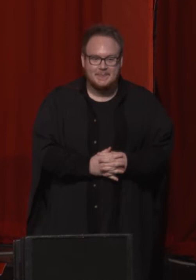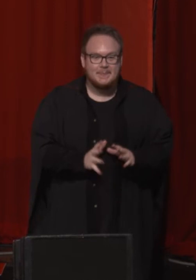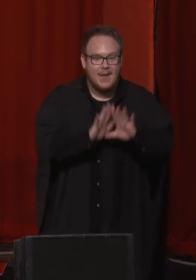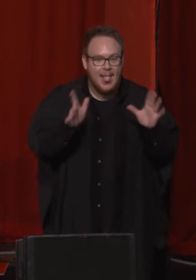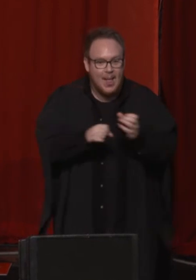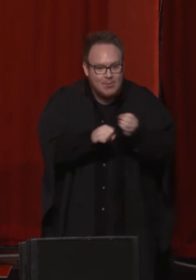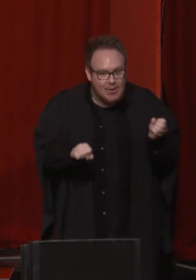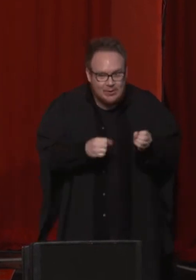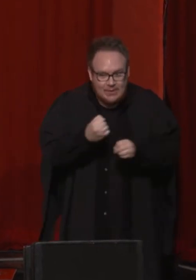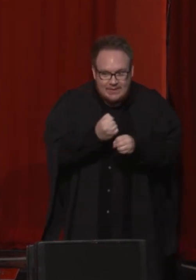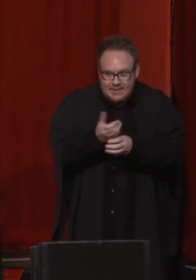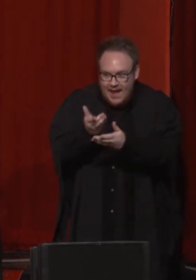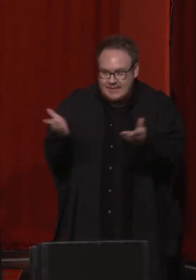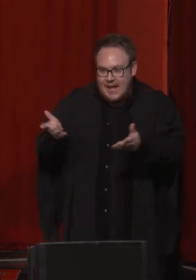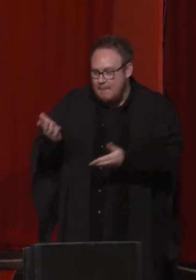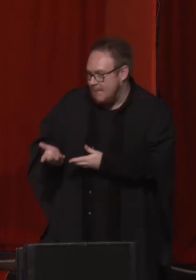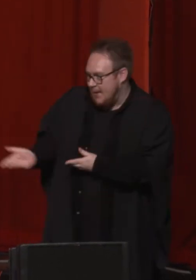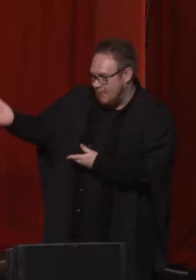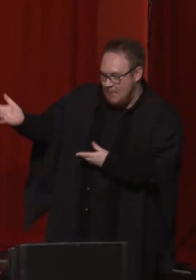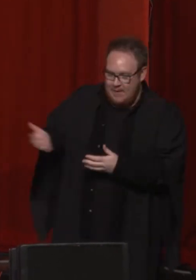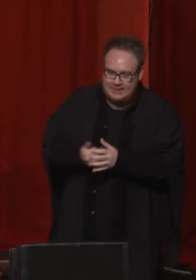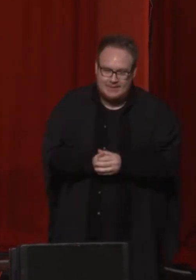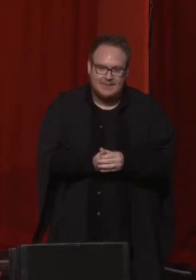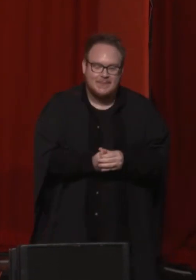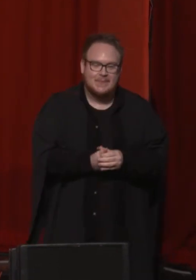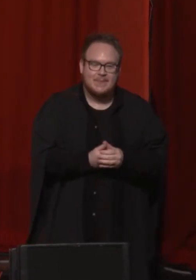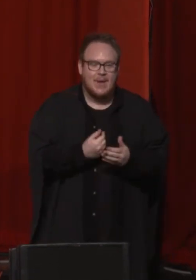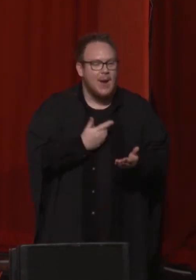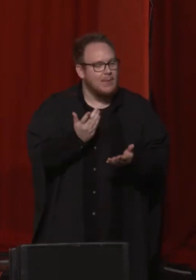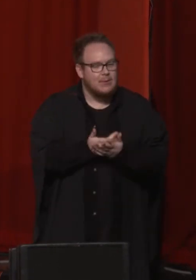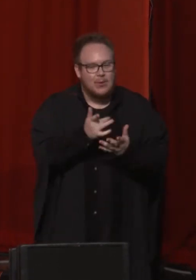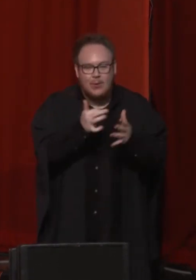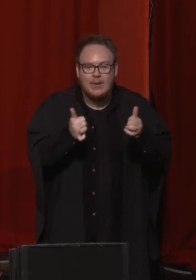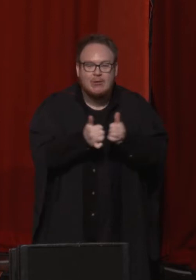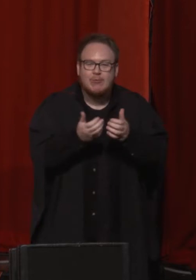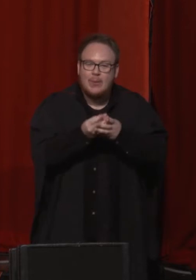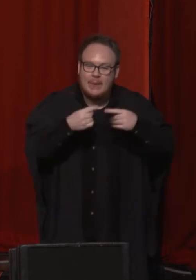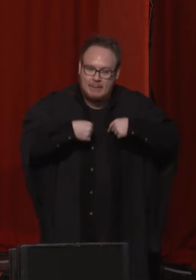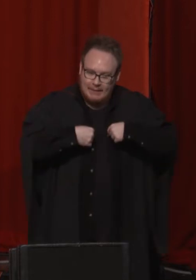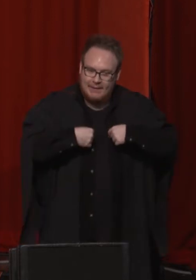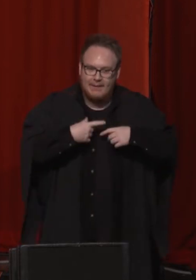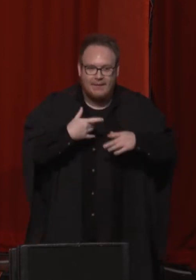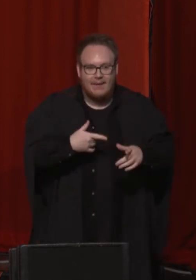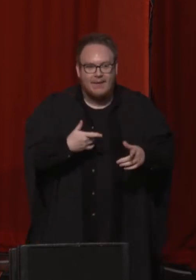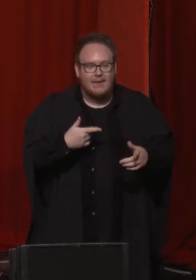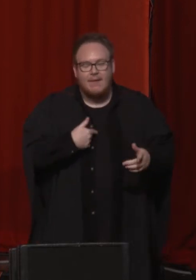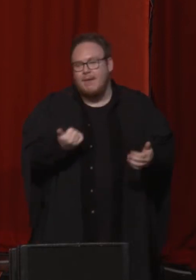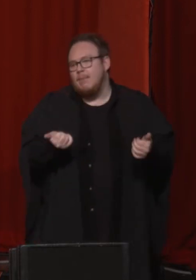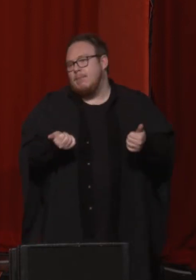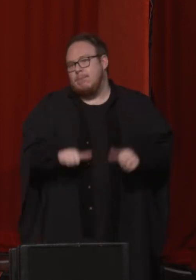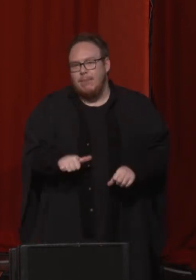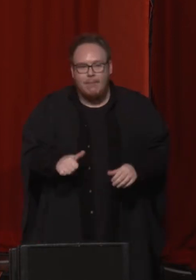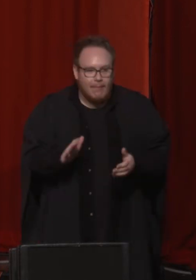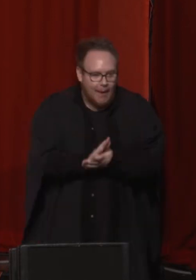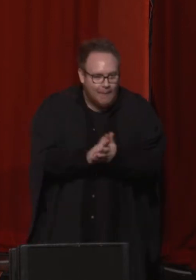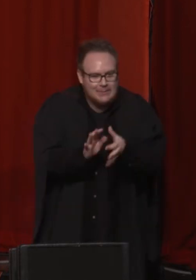Hello, graduates, guests, and platform party. I'm sure I speak on behalf of everyone here today that we are all just glad to be together